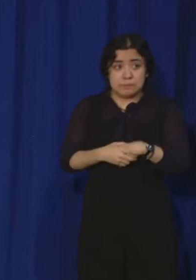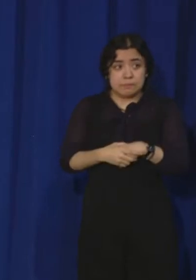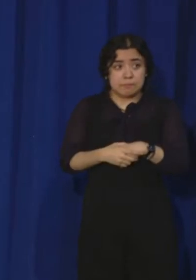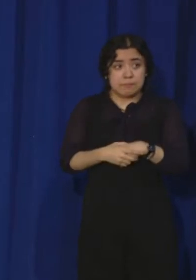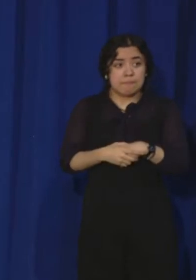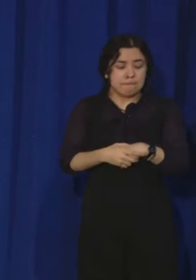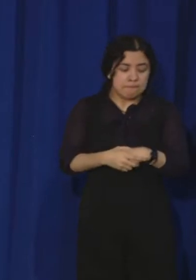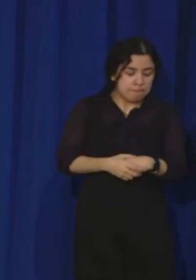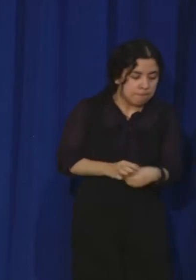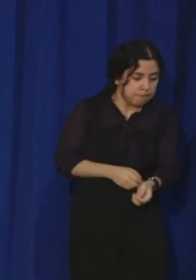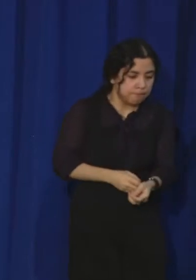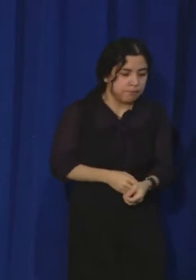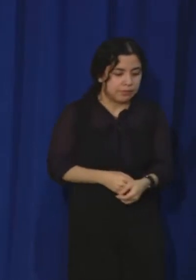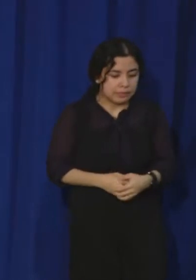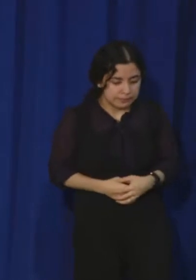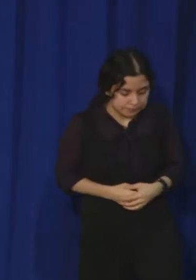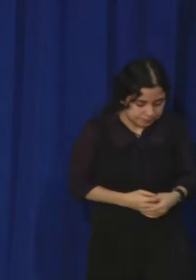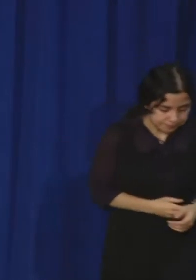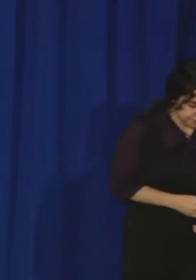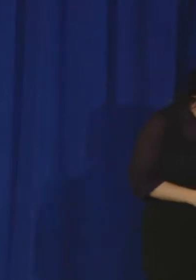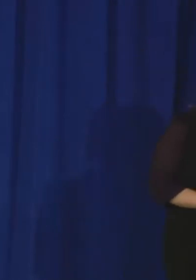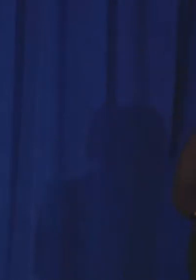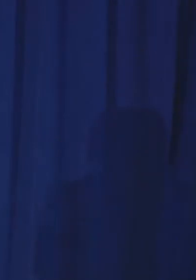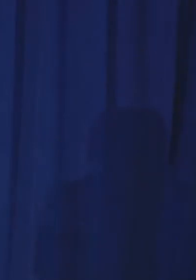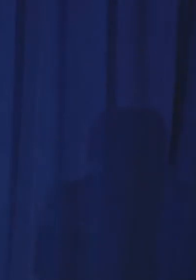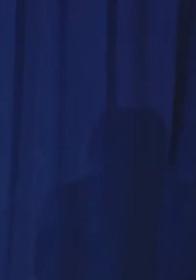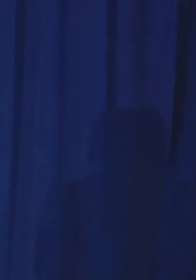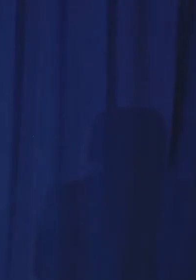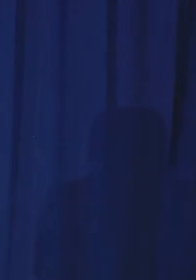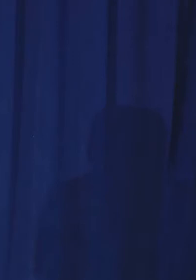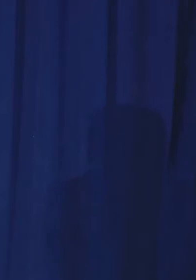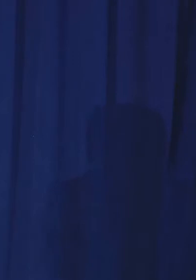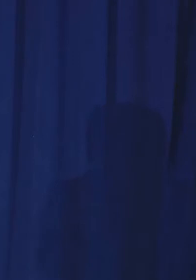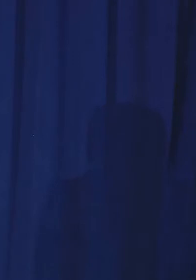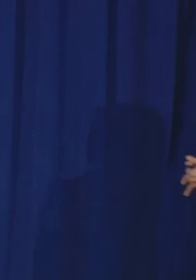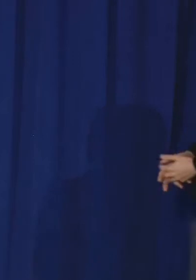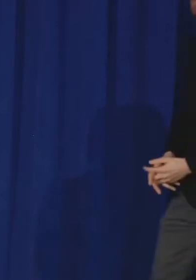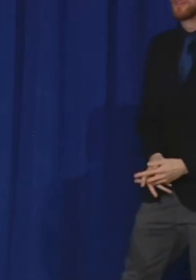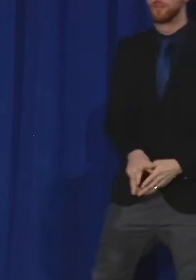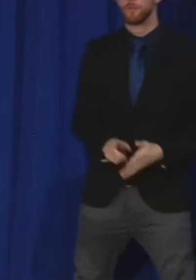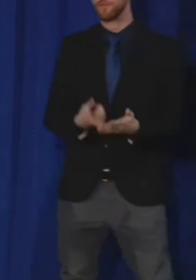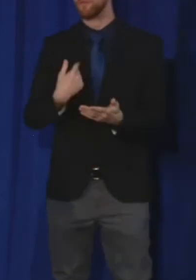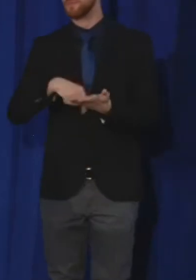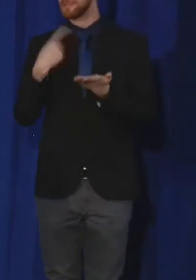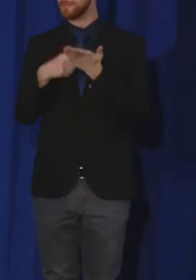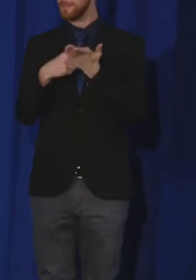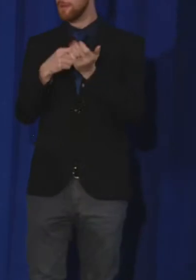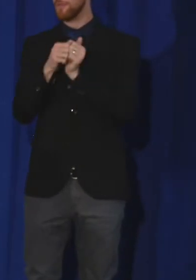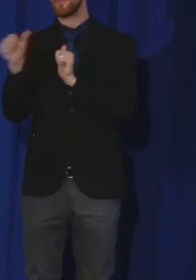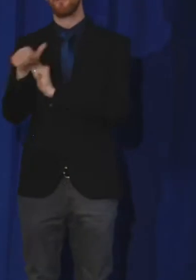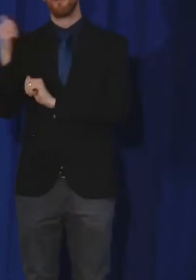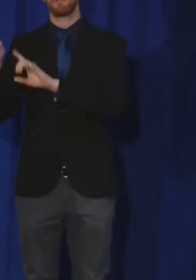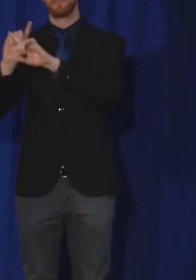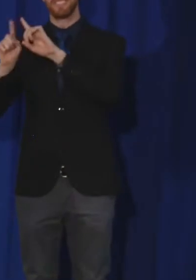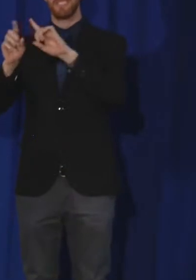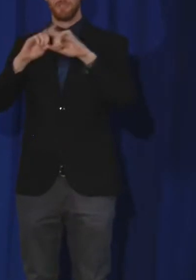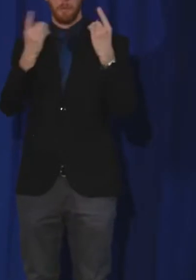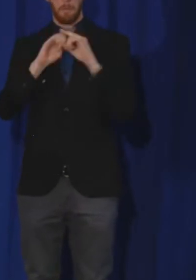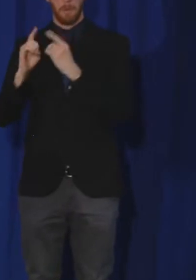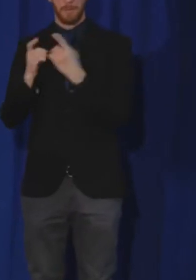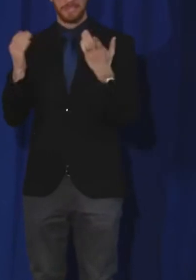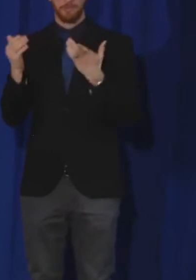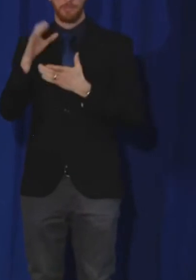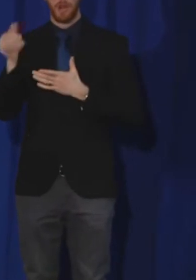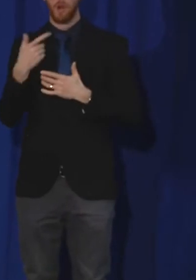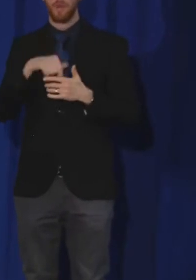We think it's important to really be able to move on this as a region to cut down on, you know, the possibility for